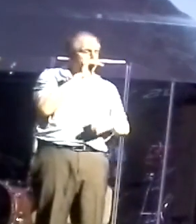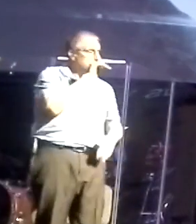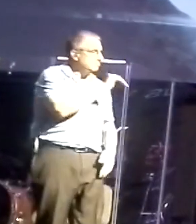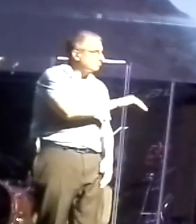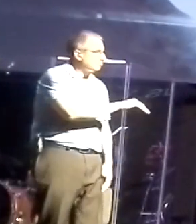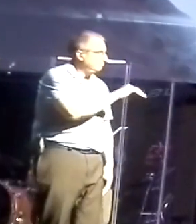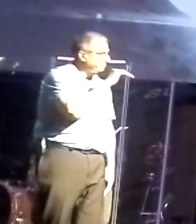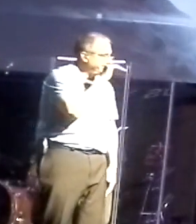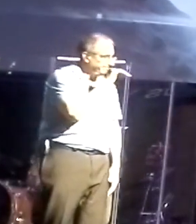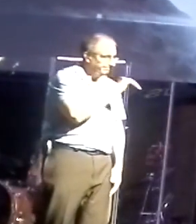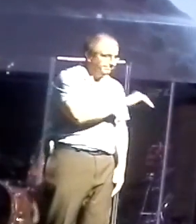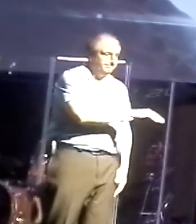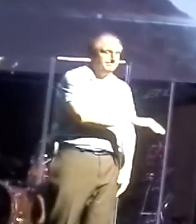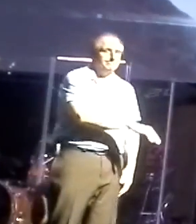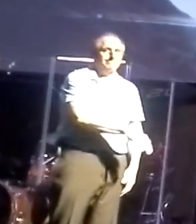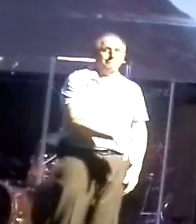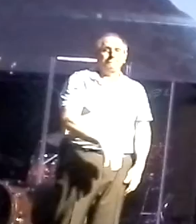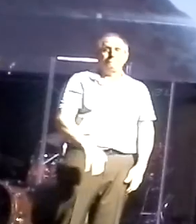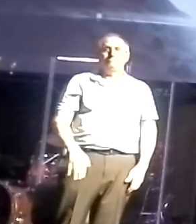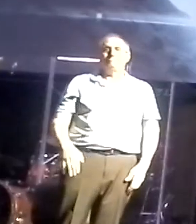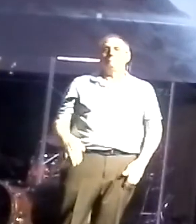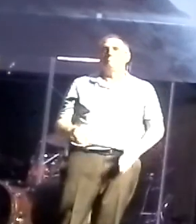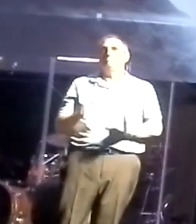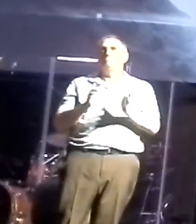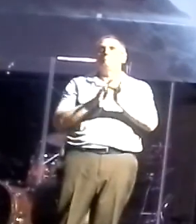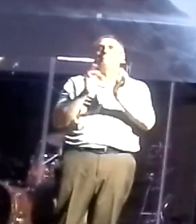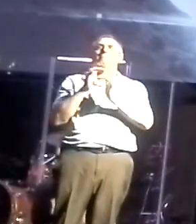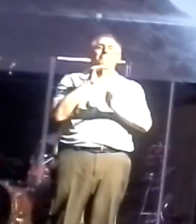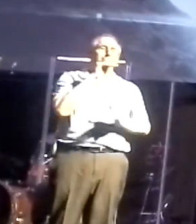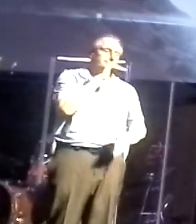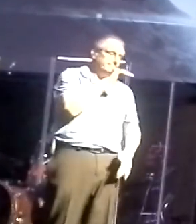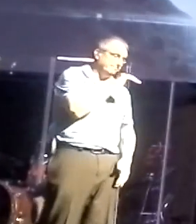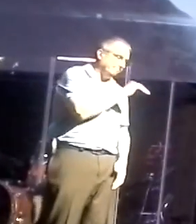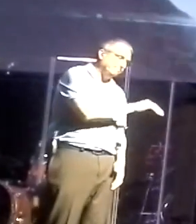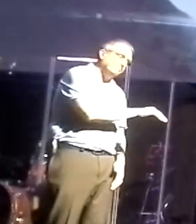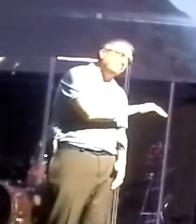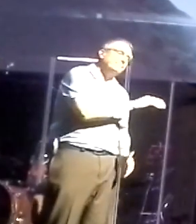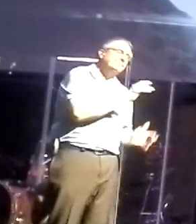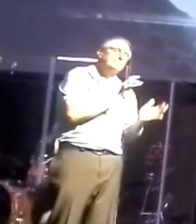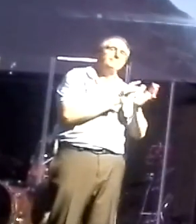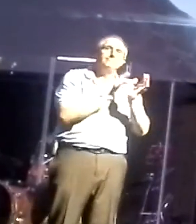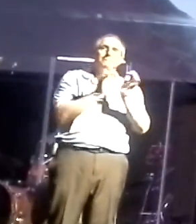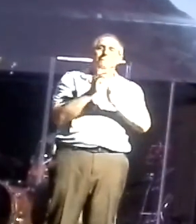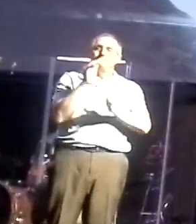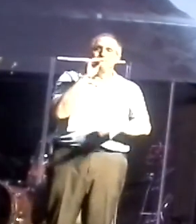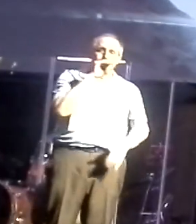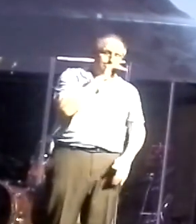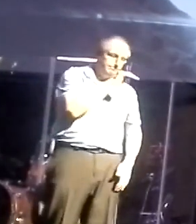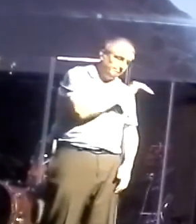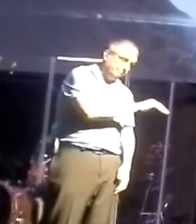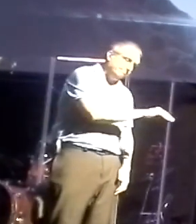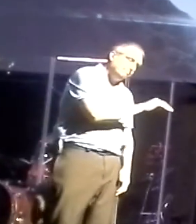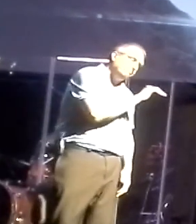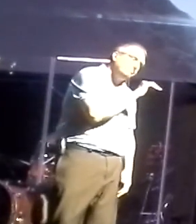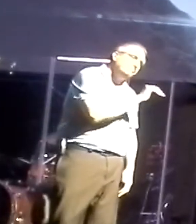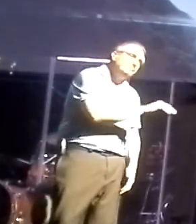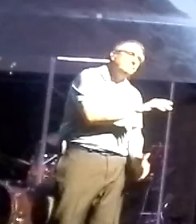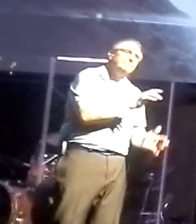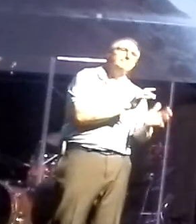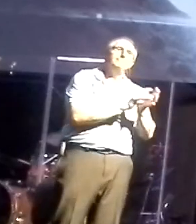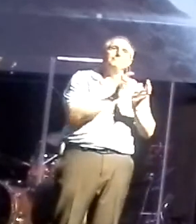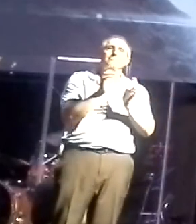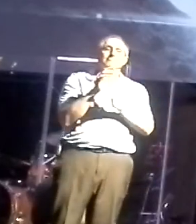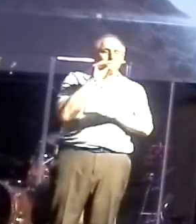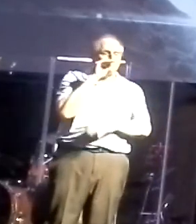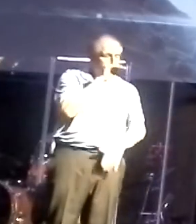Jesus is calling. Jesus is calling. Oh, Jesus is calling. Oh,